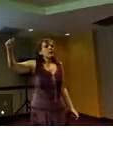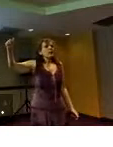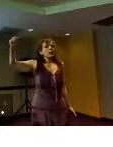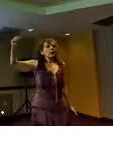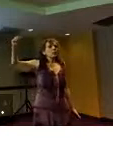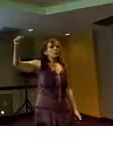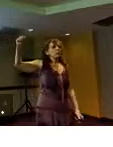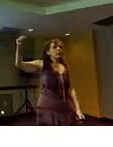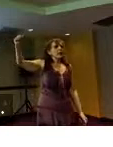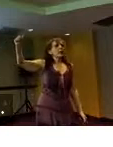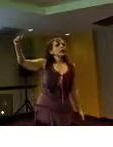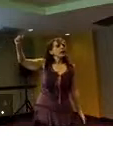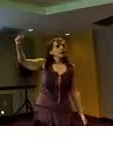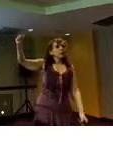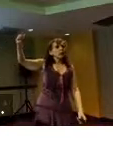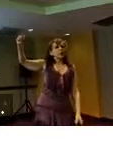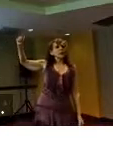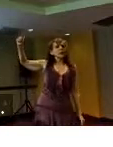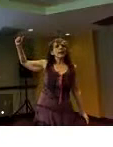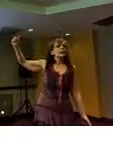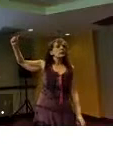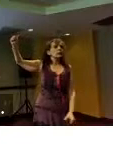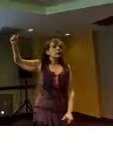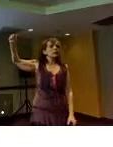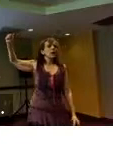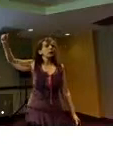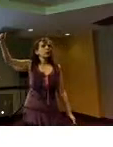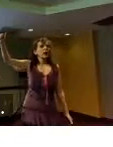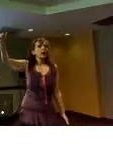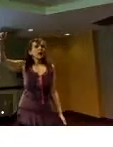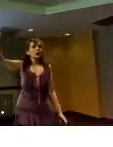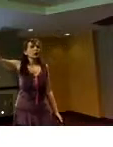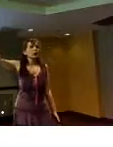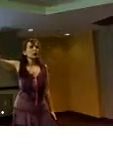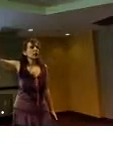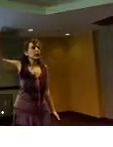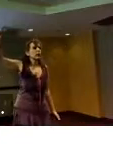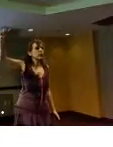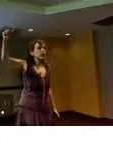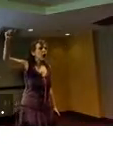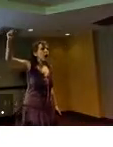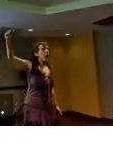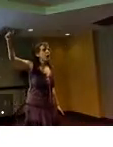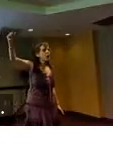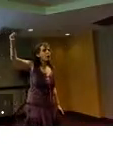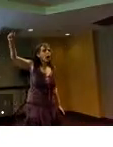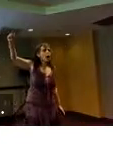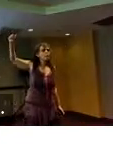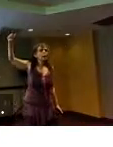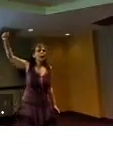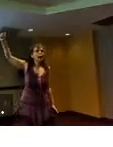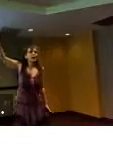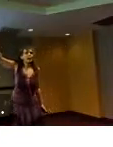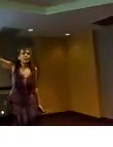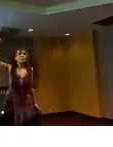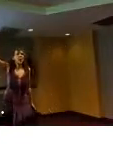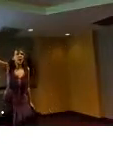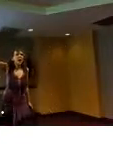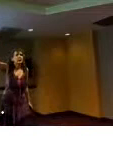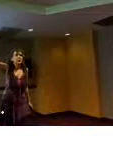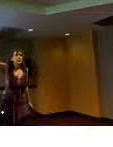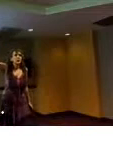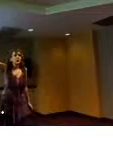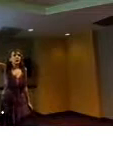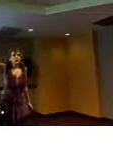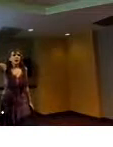The human being is one of the least diverse biological creatures on the planet.